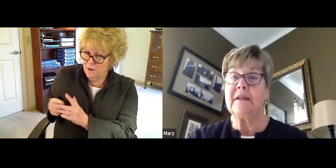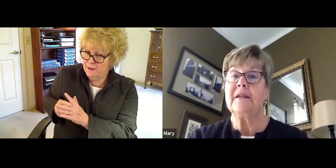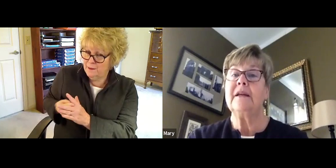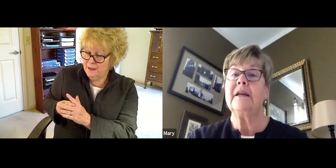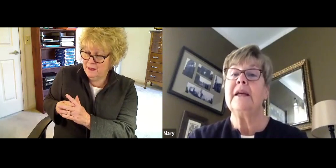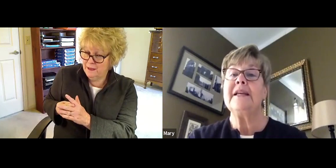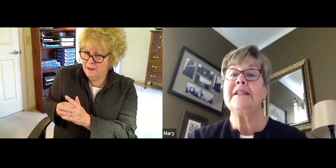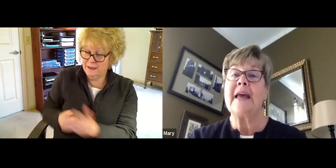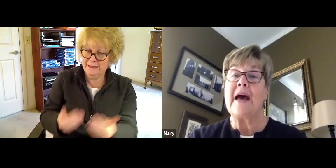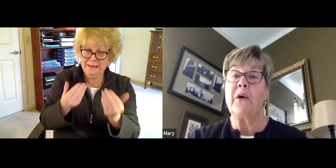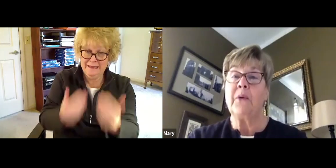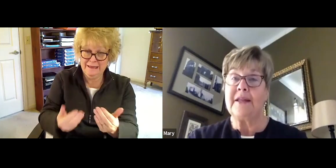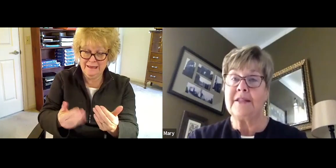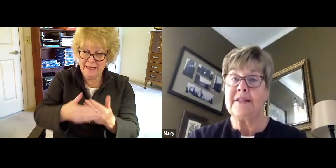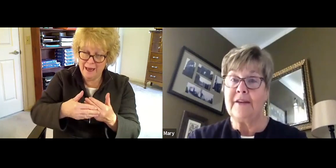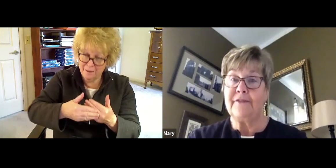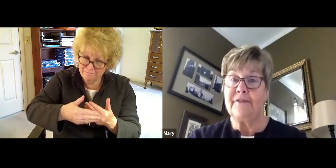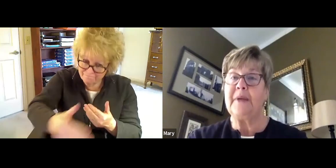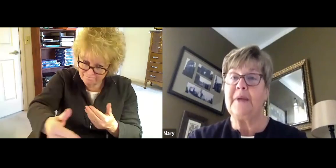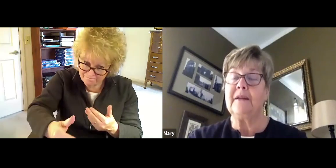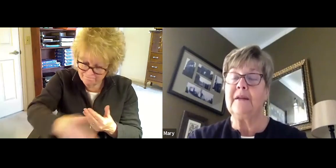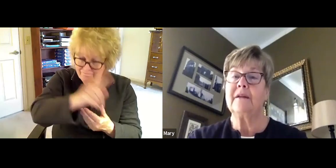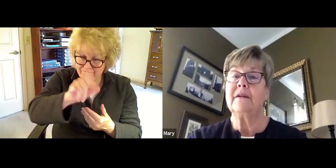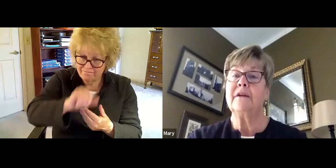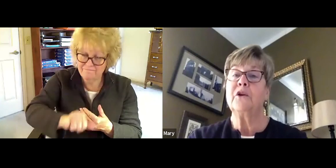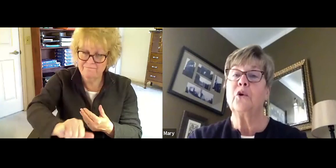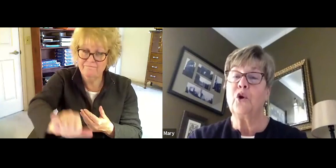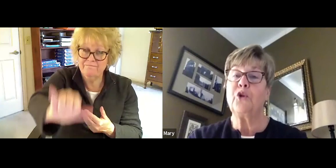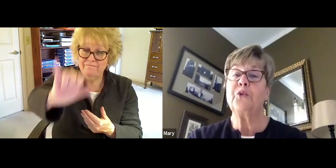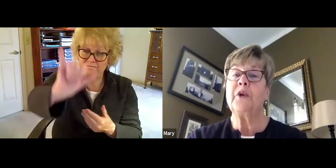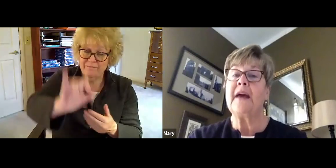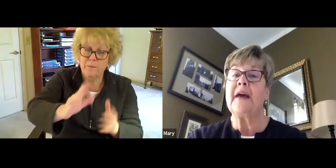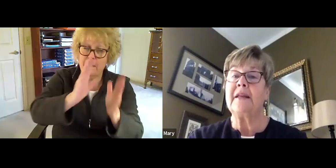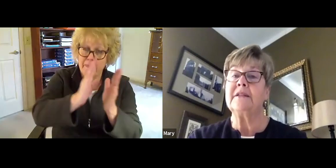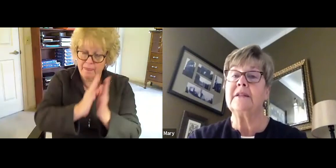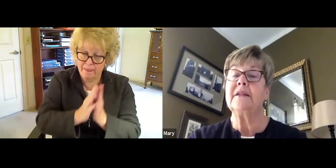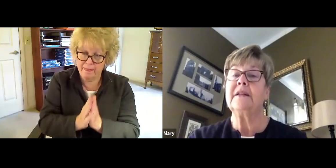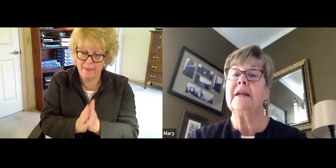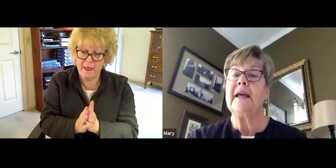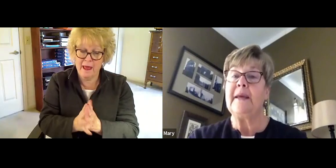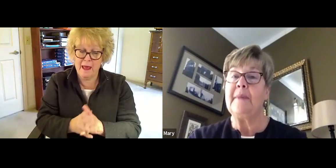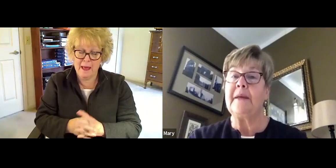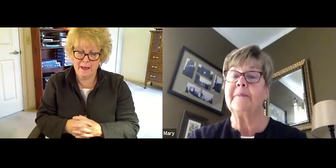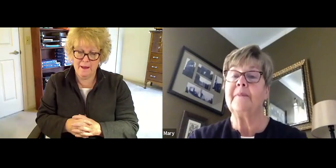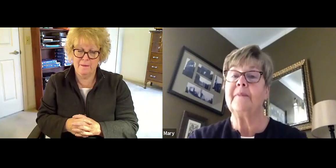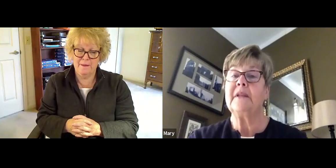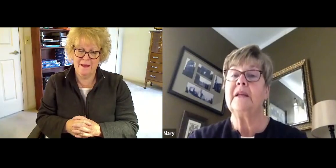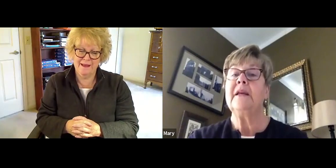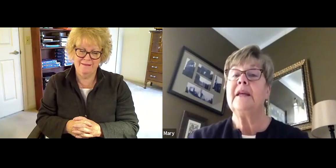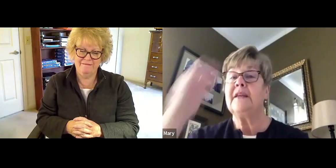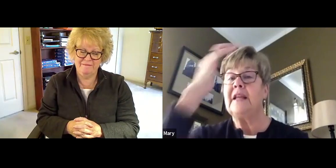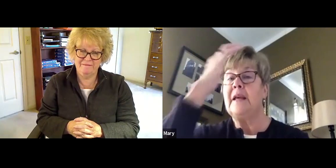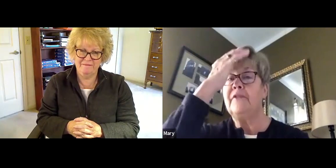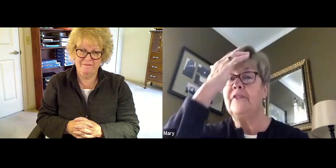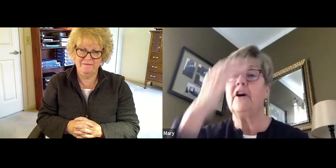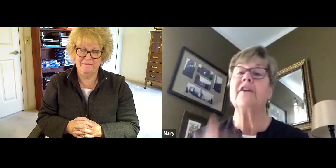beginning, is now, and ever shall be, world without end. Amen.